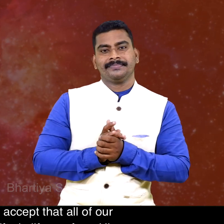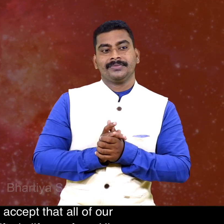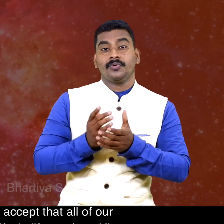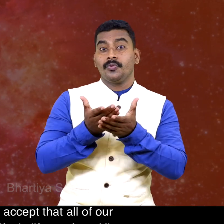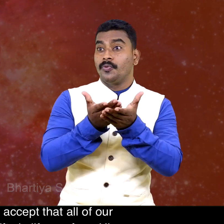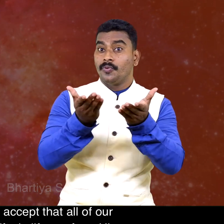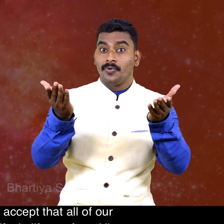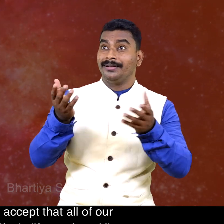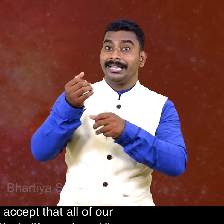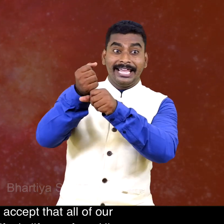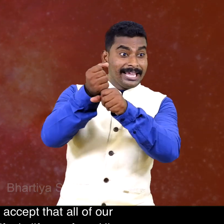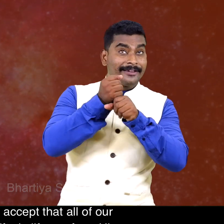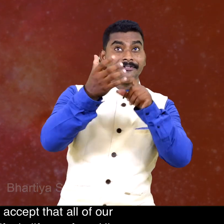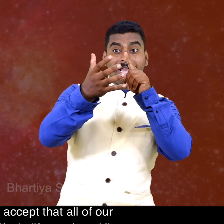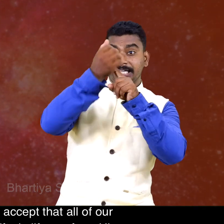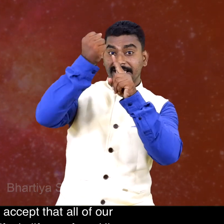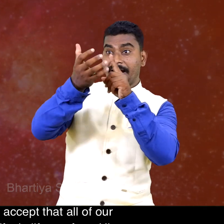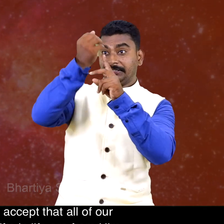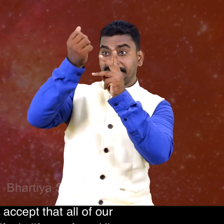our gifts in life are from Him.